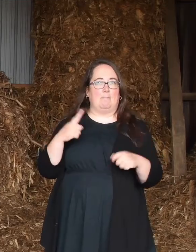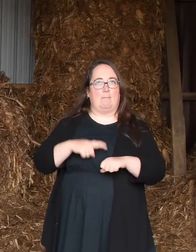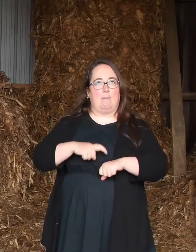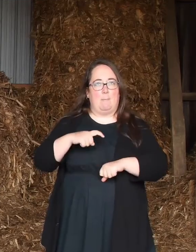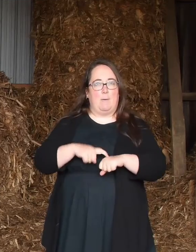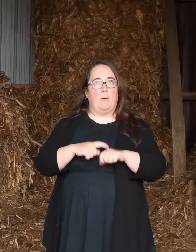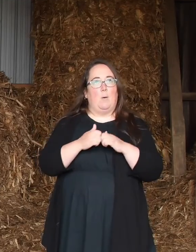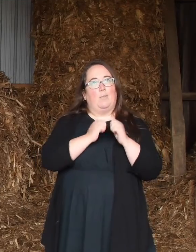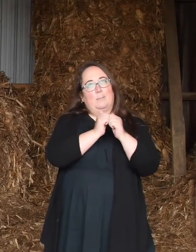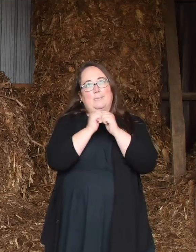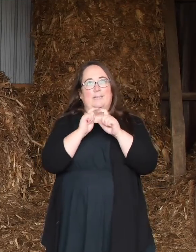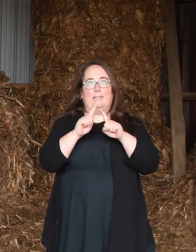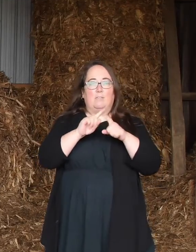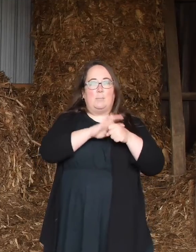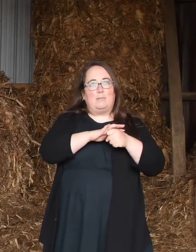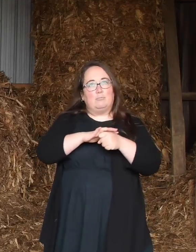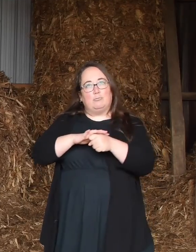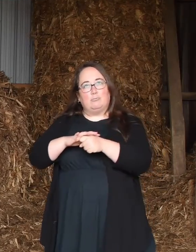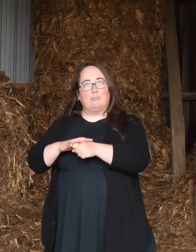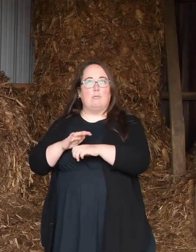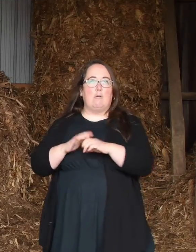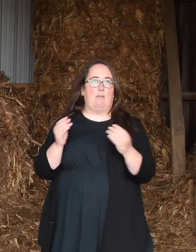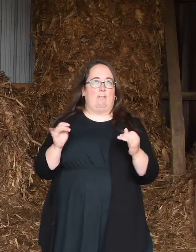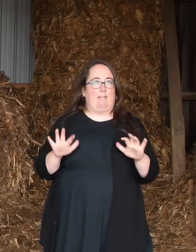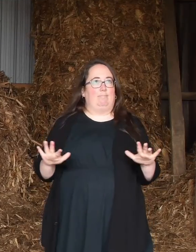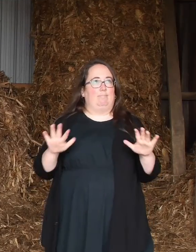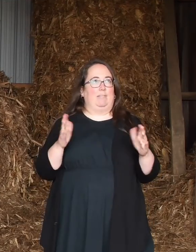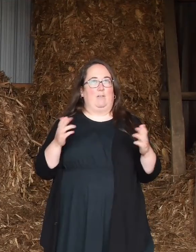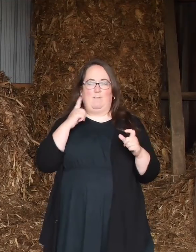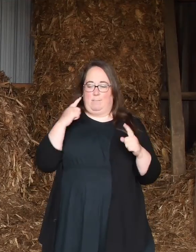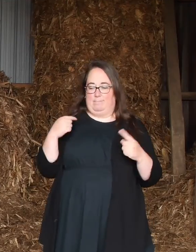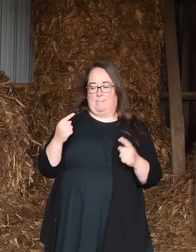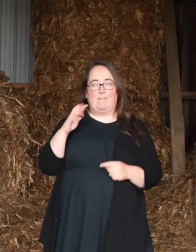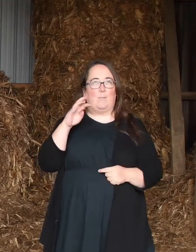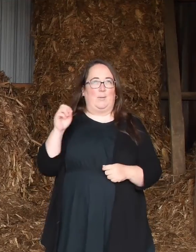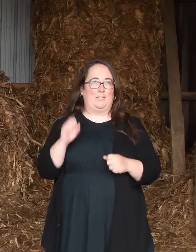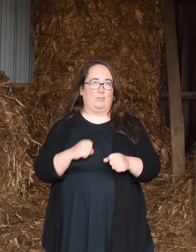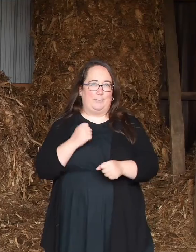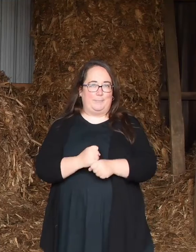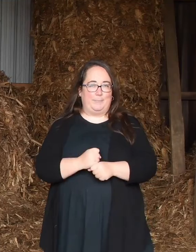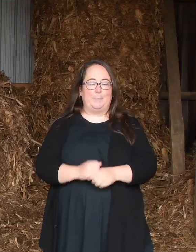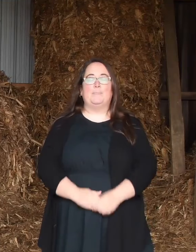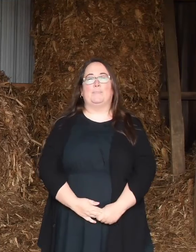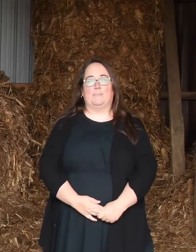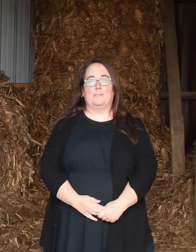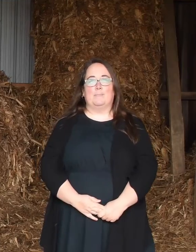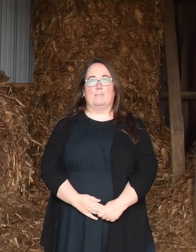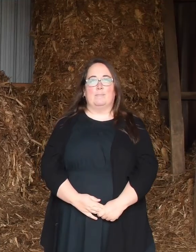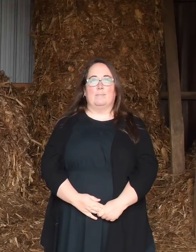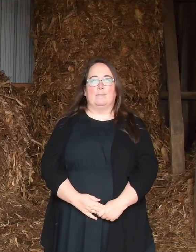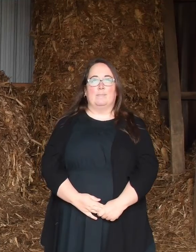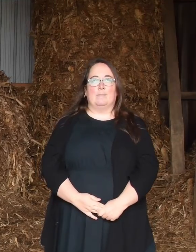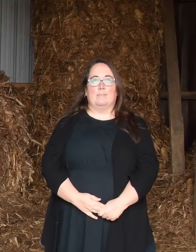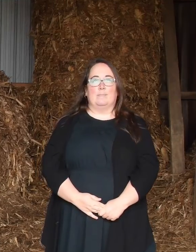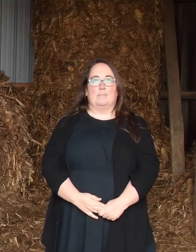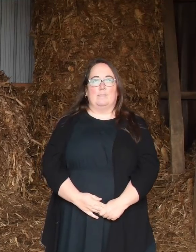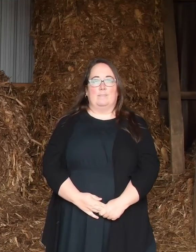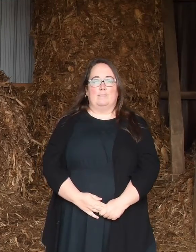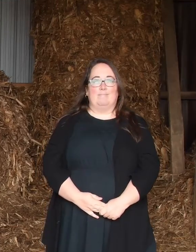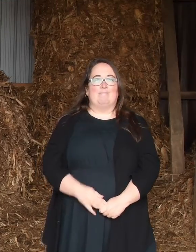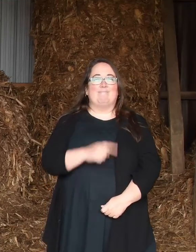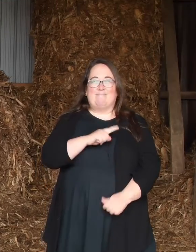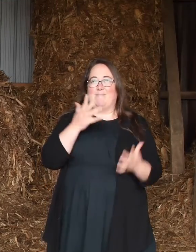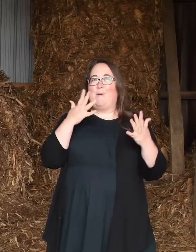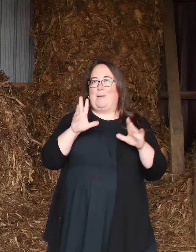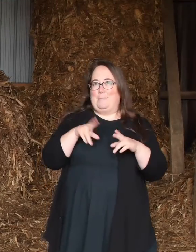the competing pressures on the land out here over the past 4 decades. So, as has been also mentioned,